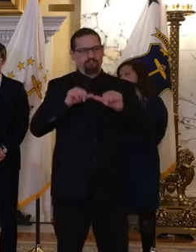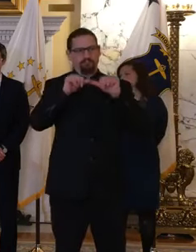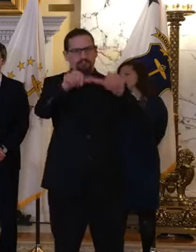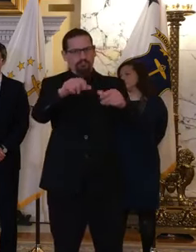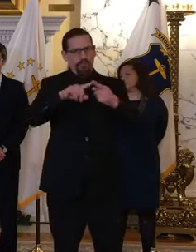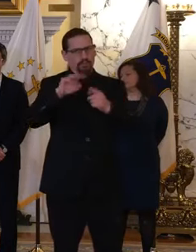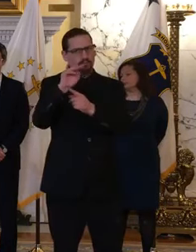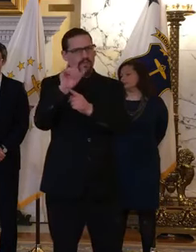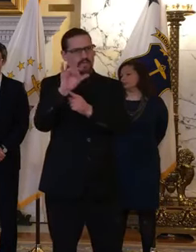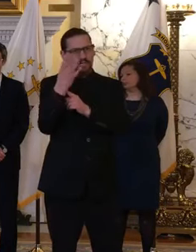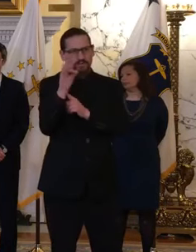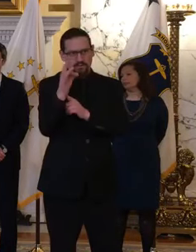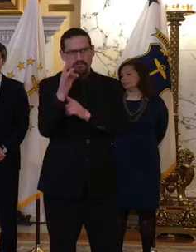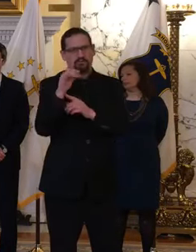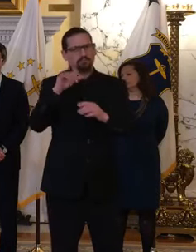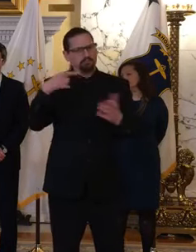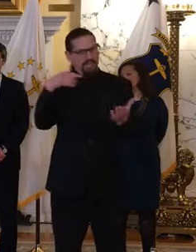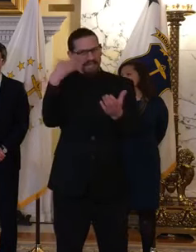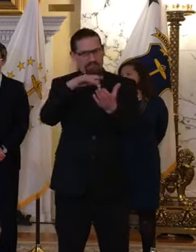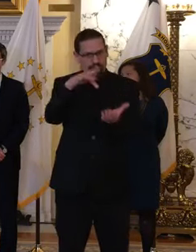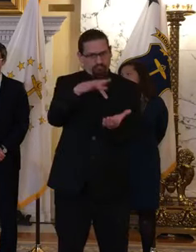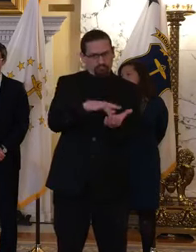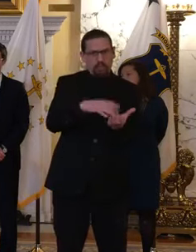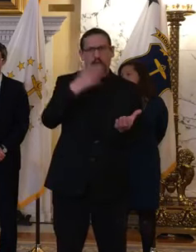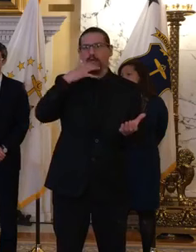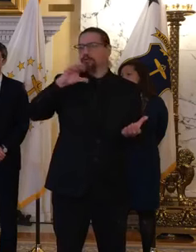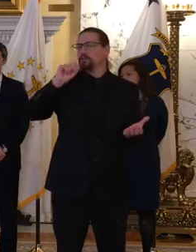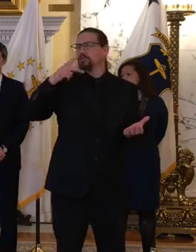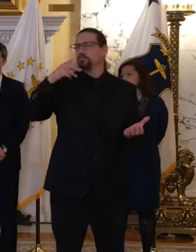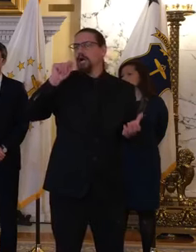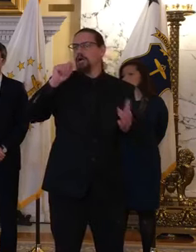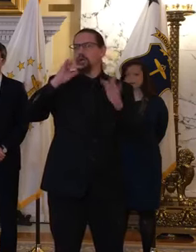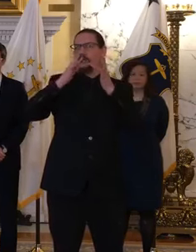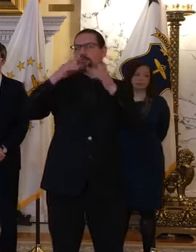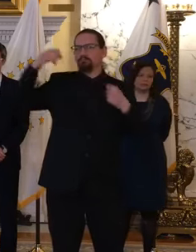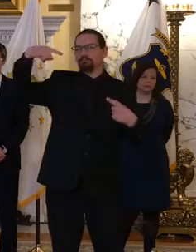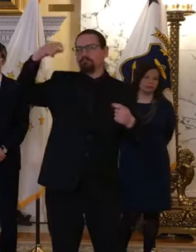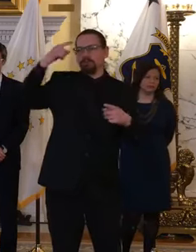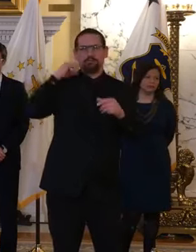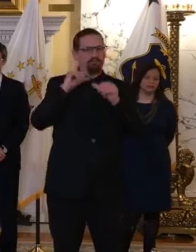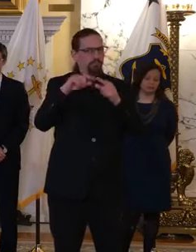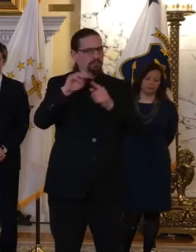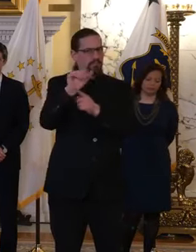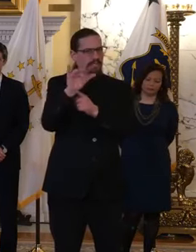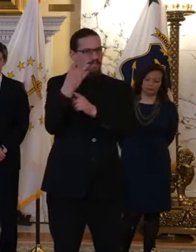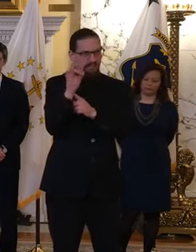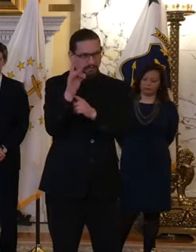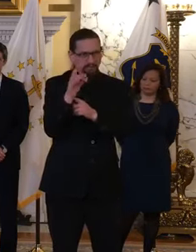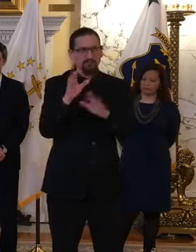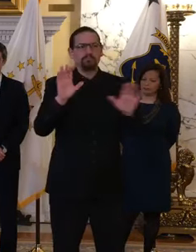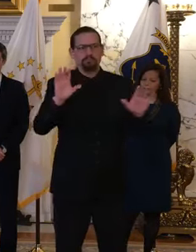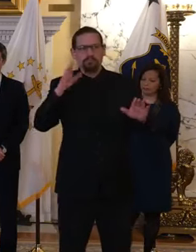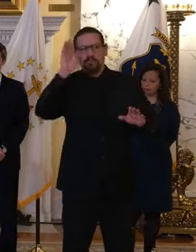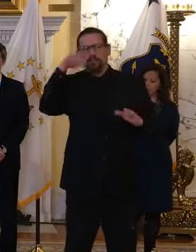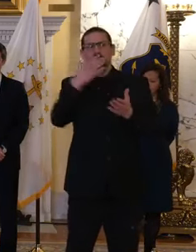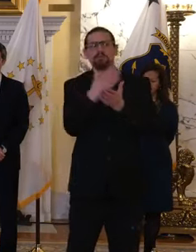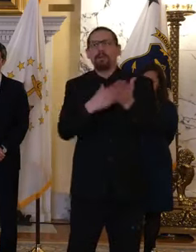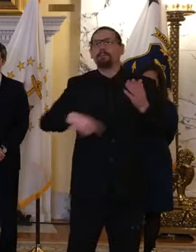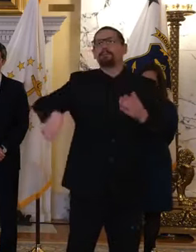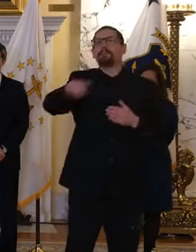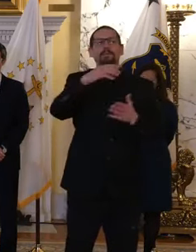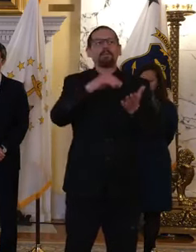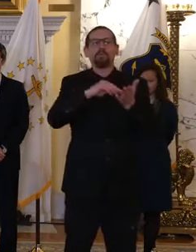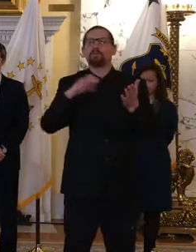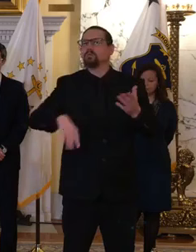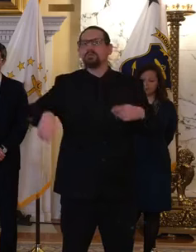cost. Having said that, even with that, there'll still be some folks left behind. So